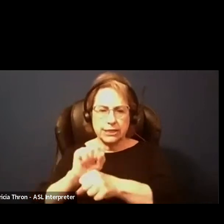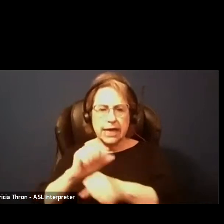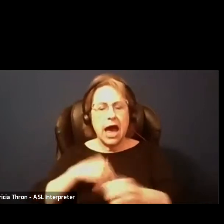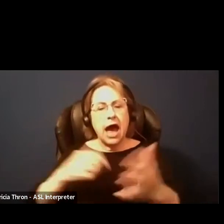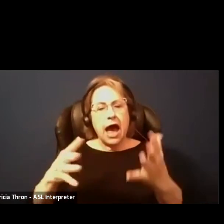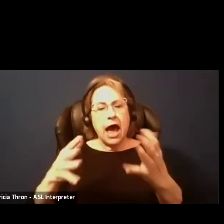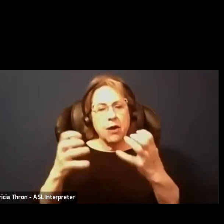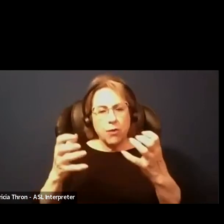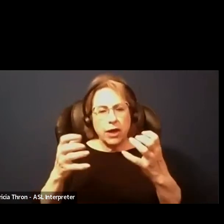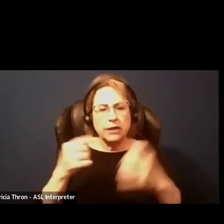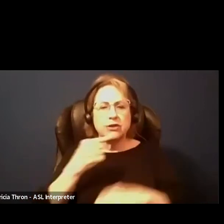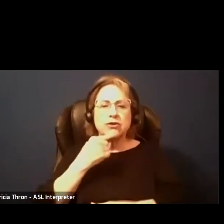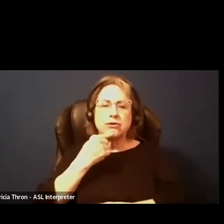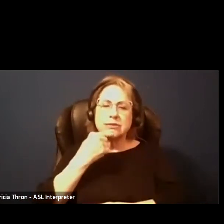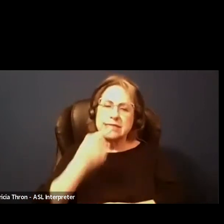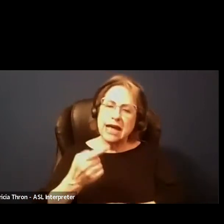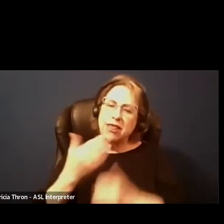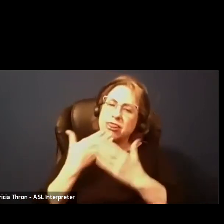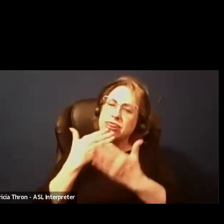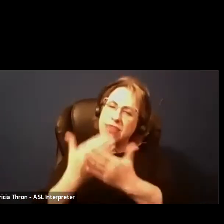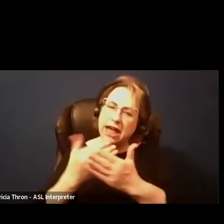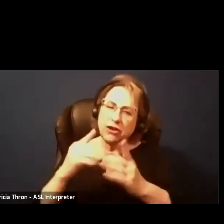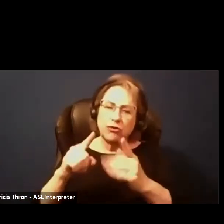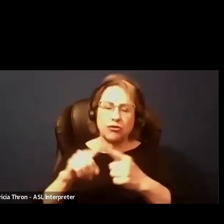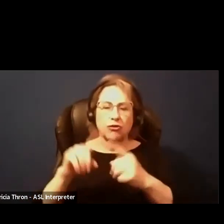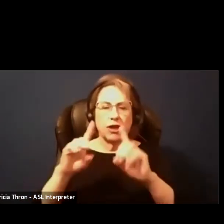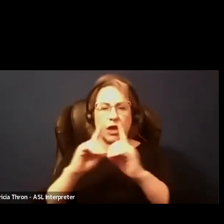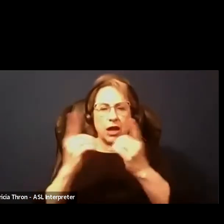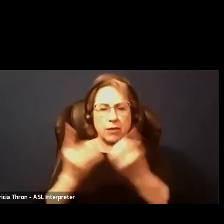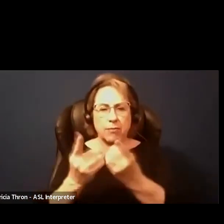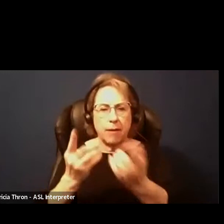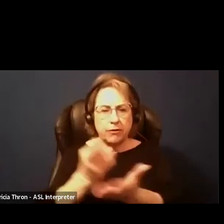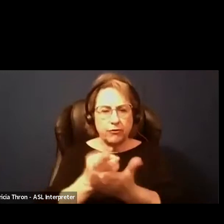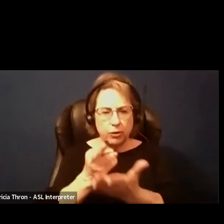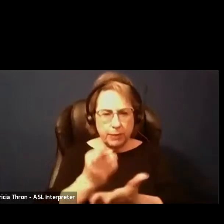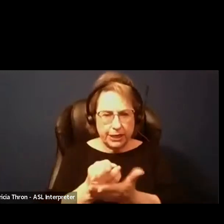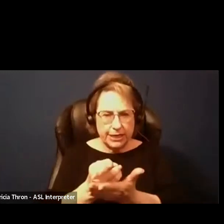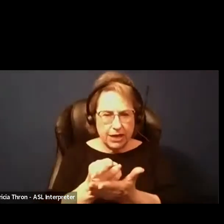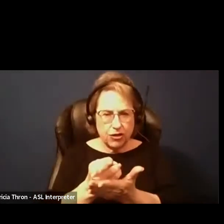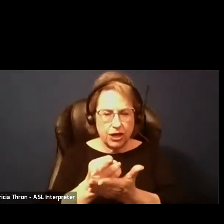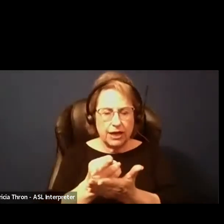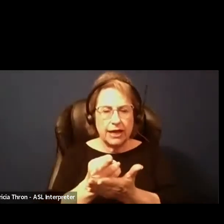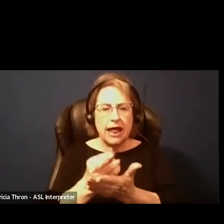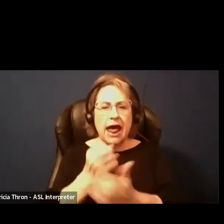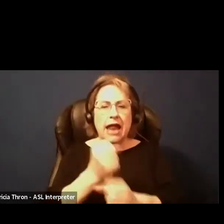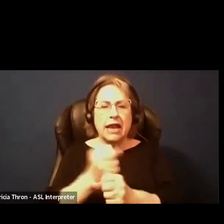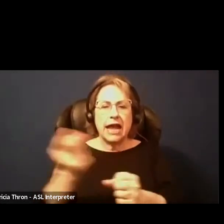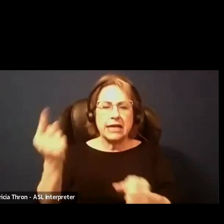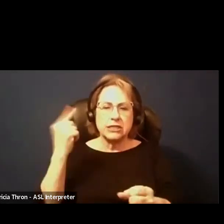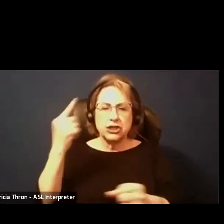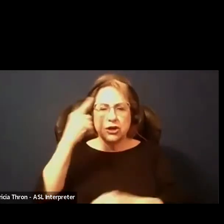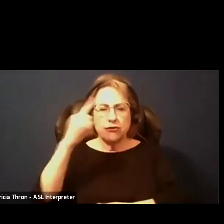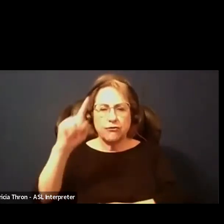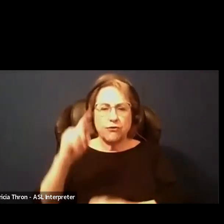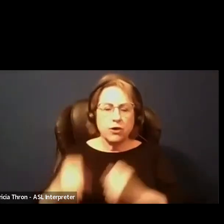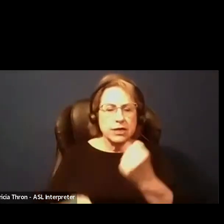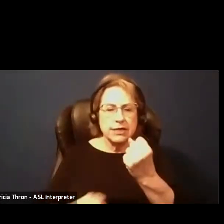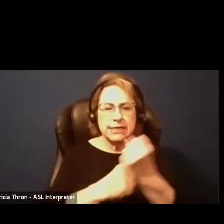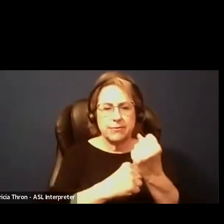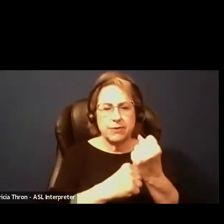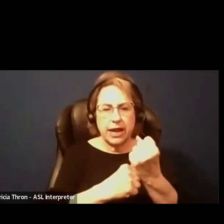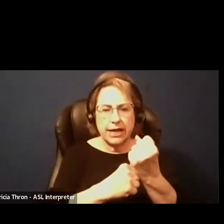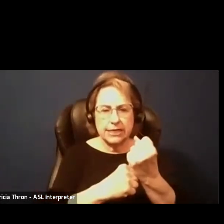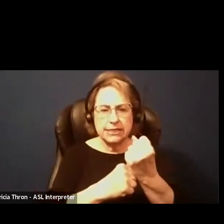They've been a long-standing district partner for the last 25 years. Last year for subsidized work-based learning for our students